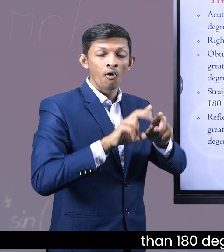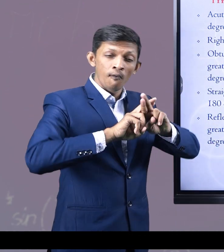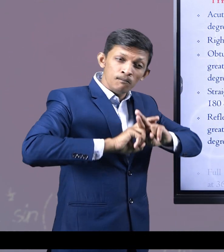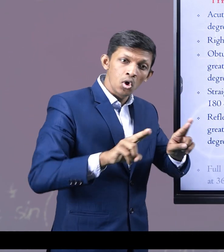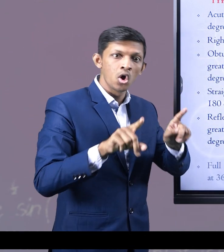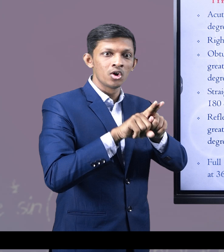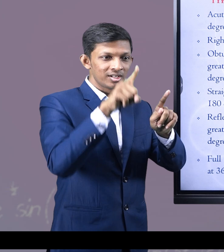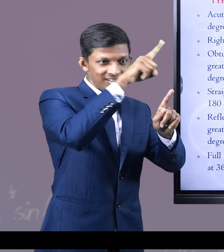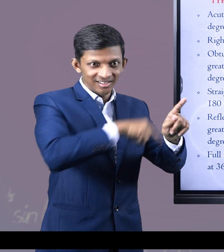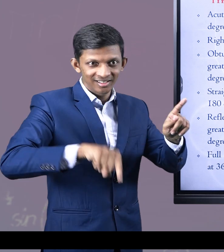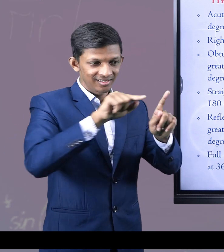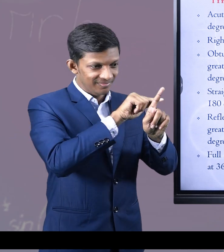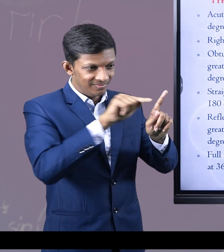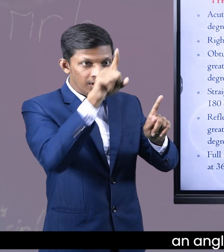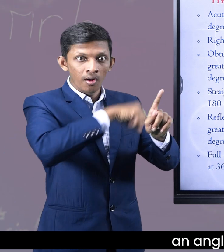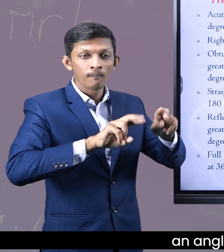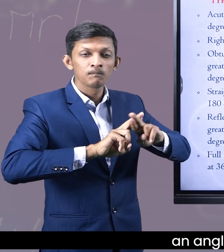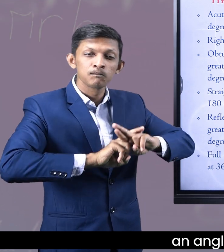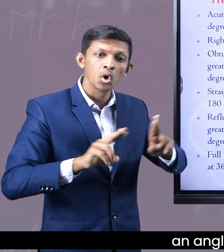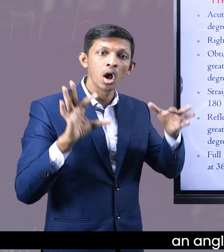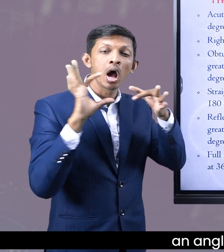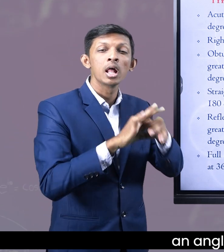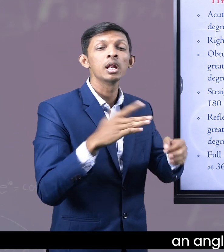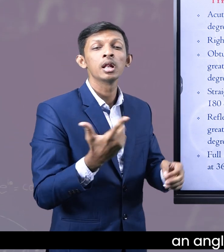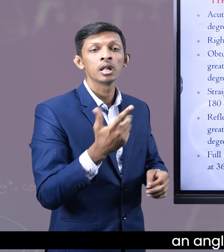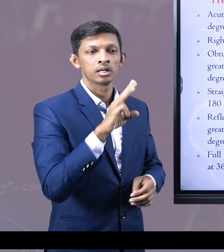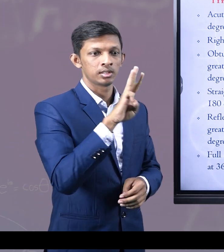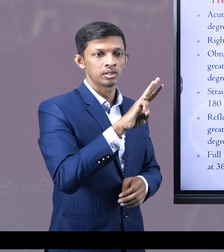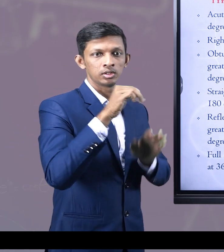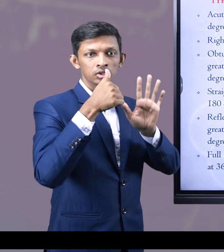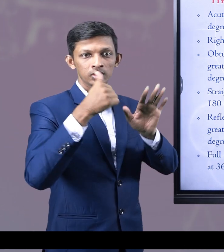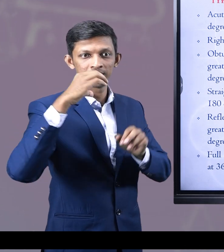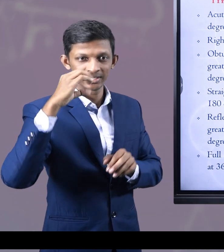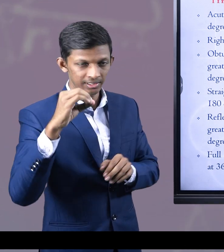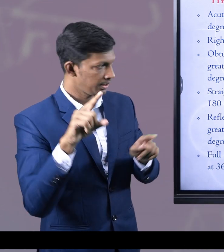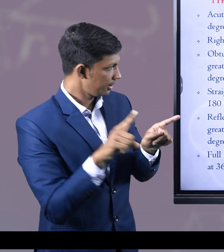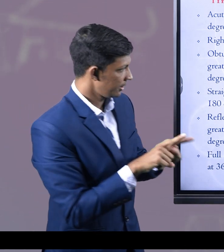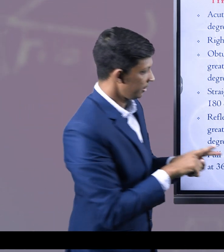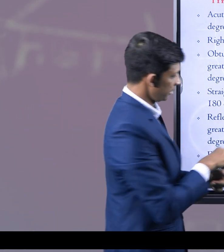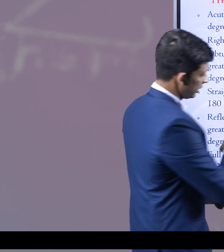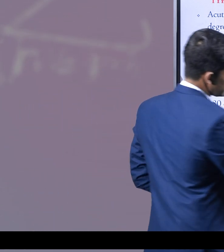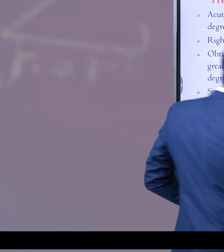Full angle. An angle whose measure is exactly at 360 degrees.